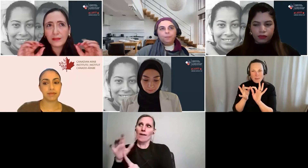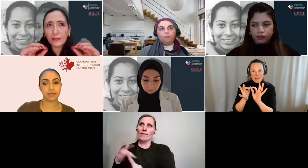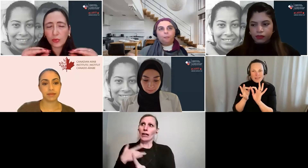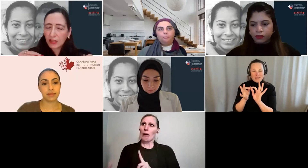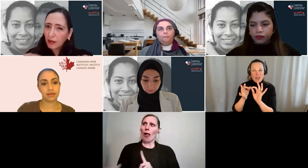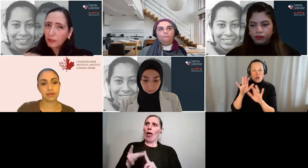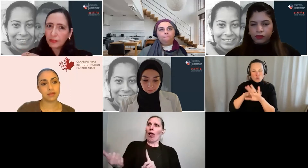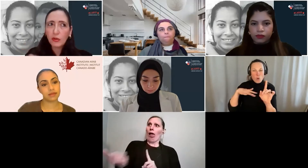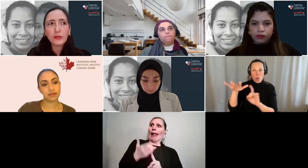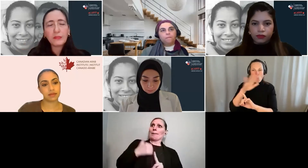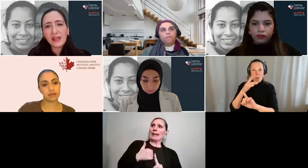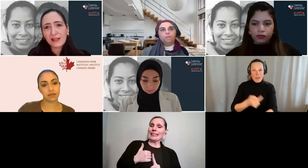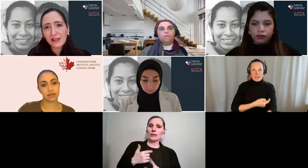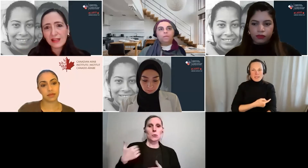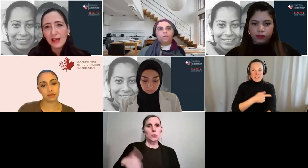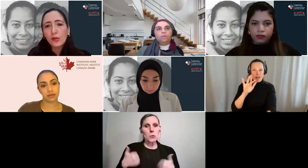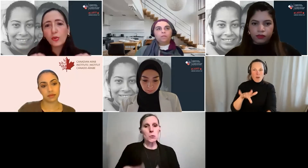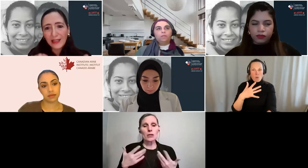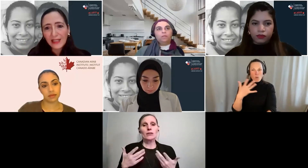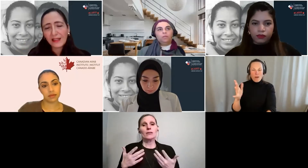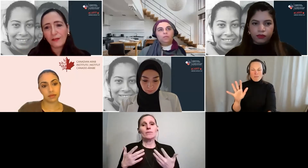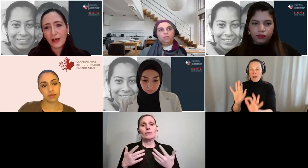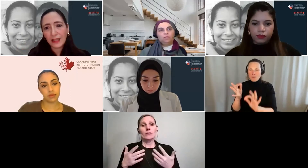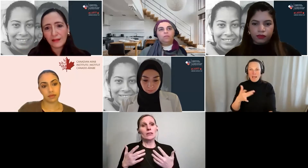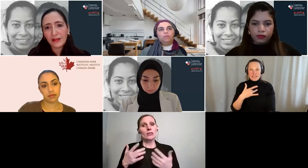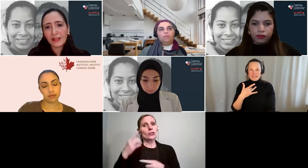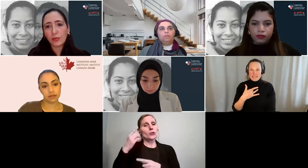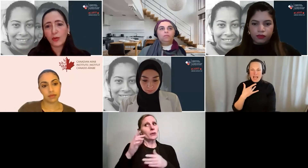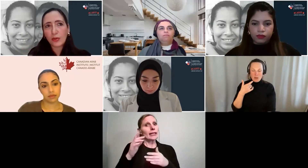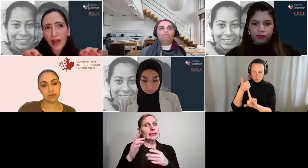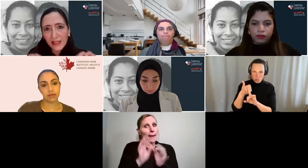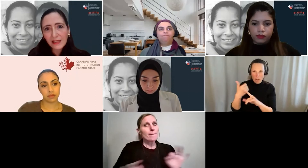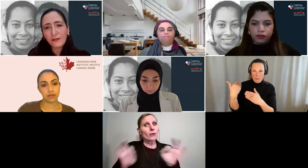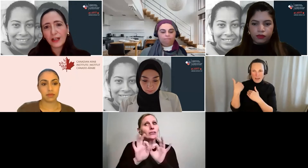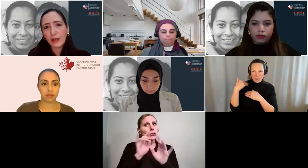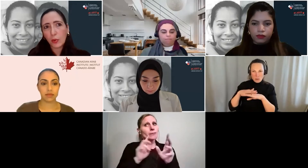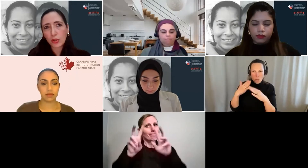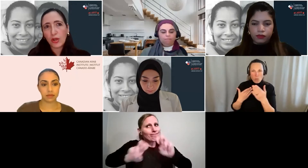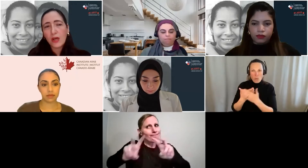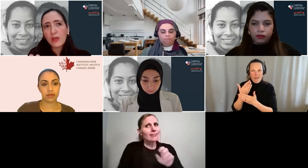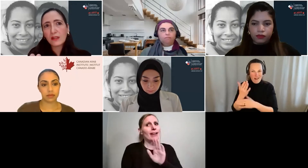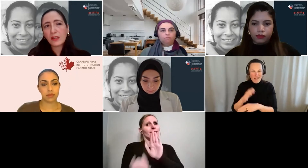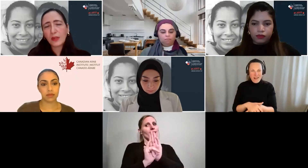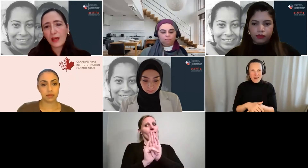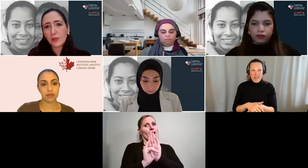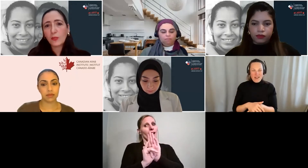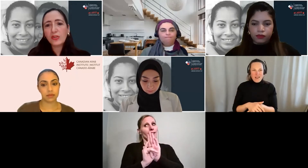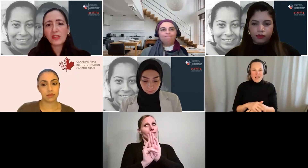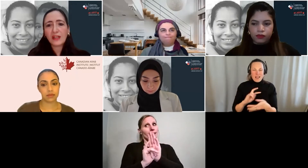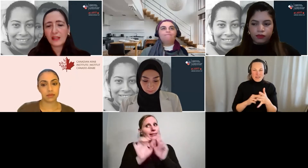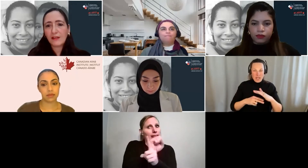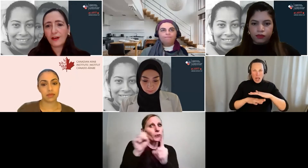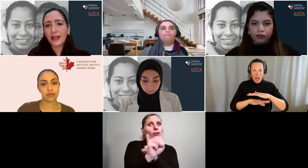of to start, from the basics is to identify the situation, identify the emotion, because sometimes